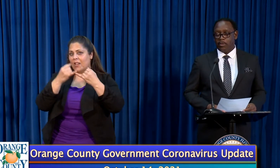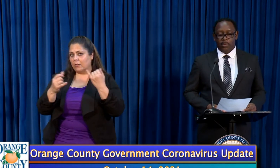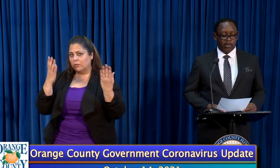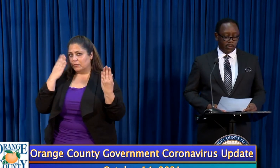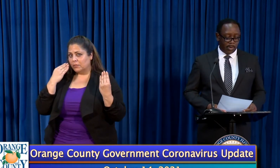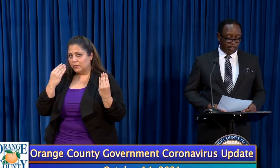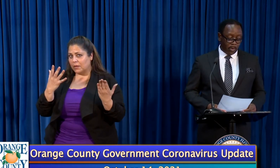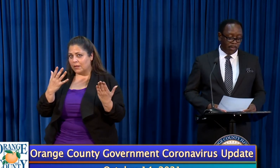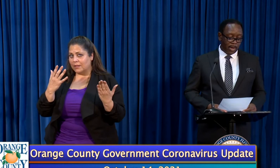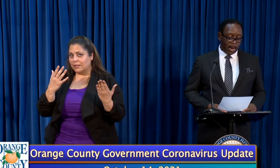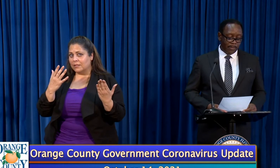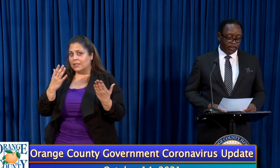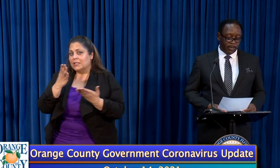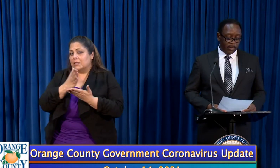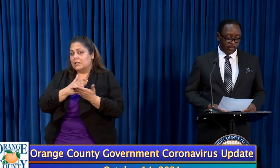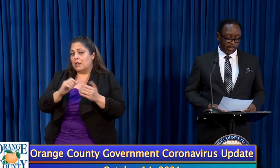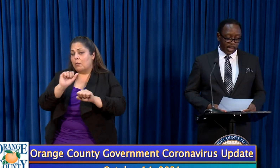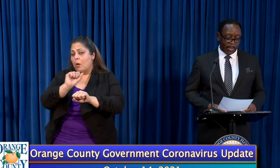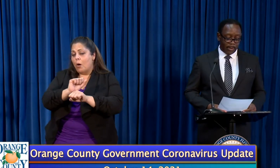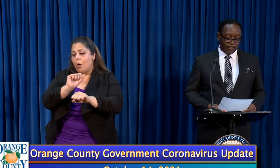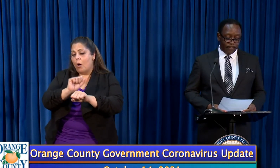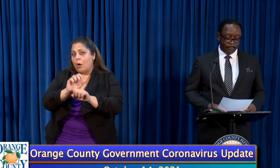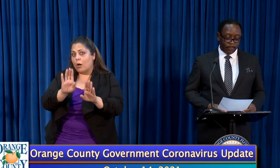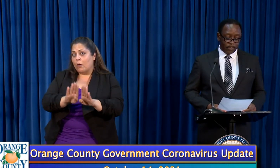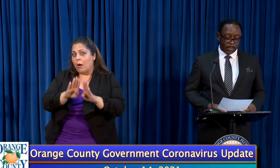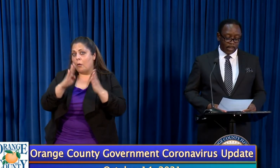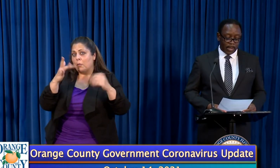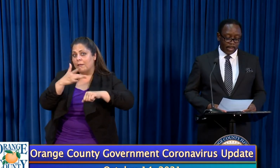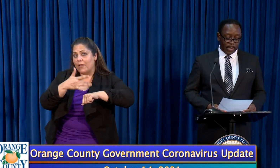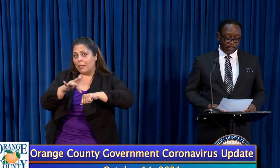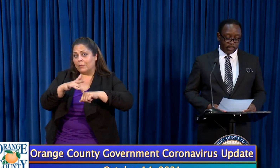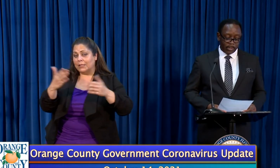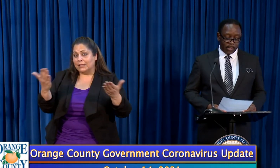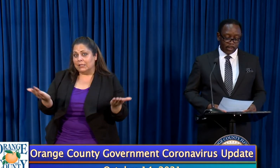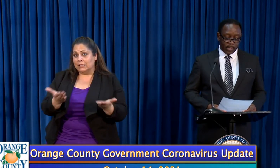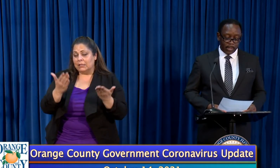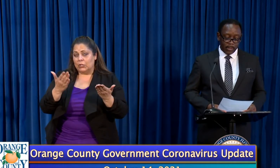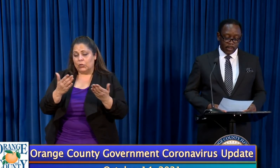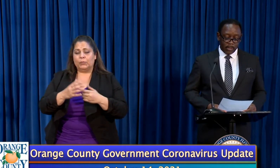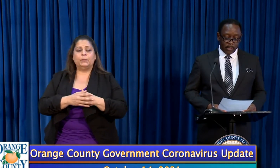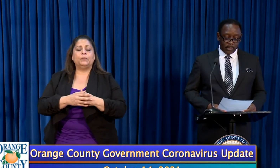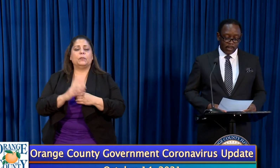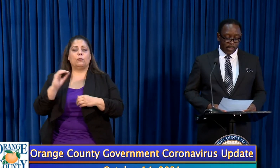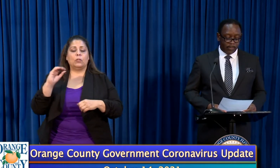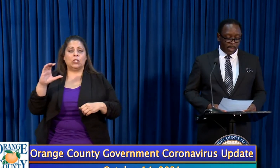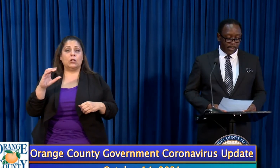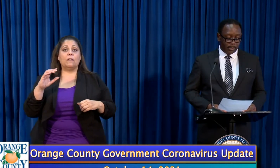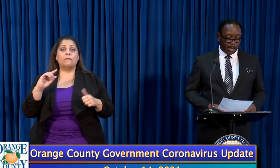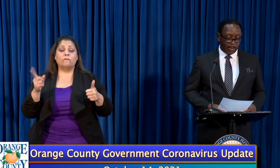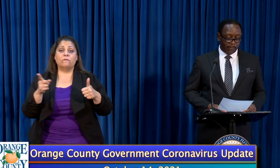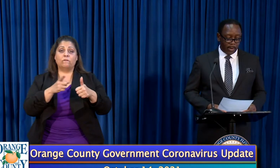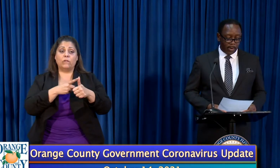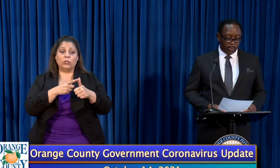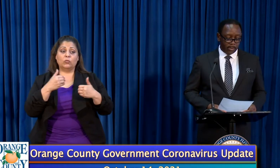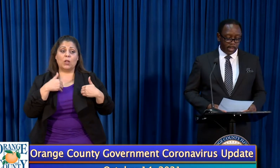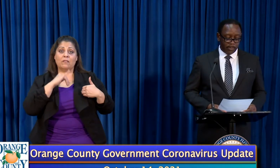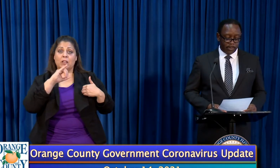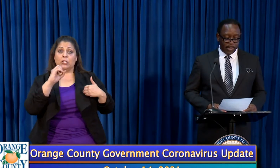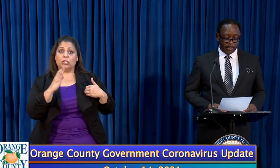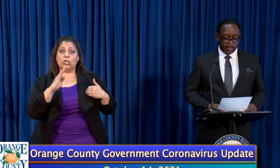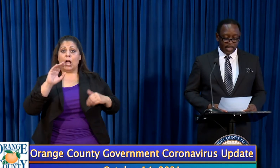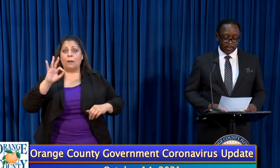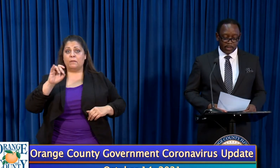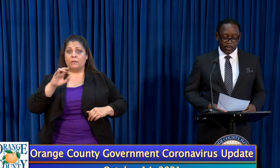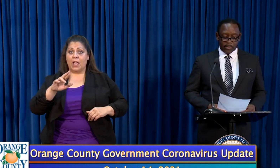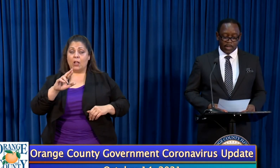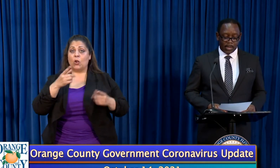about some employment opportunities with the county. I'd like to share that the upcoming job fair will take